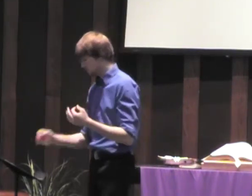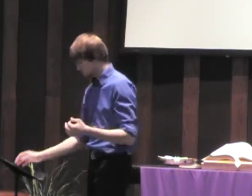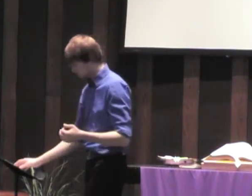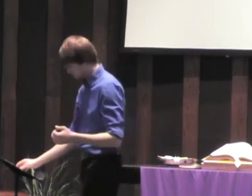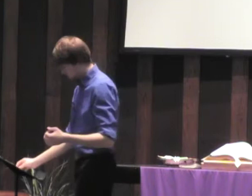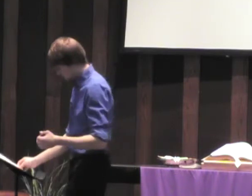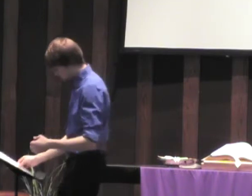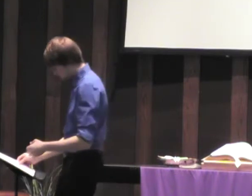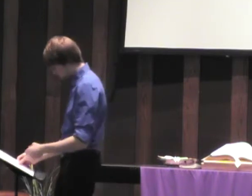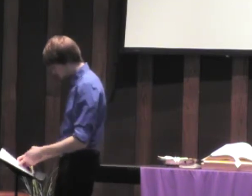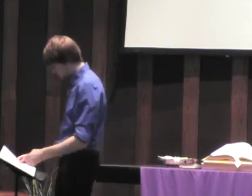My family.